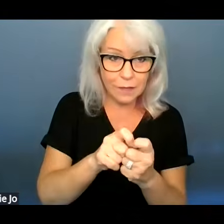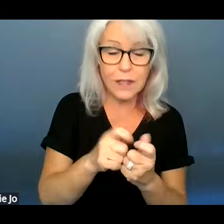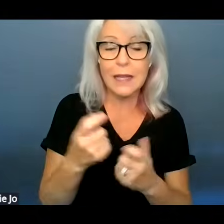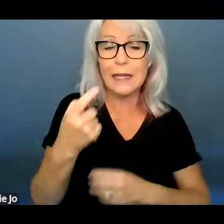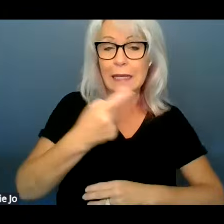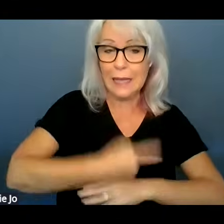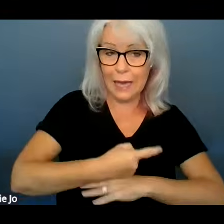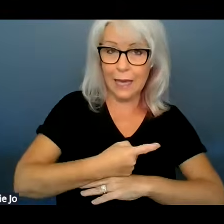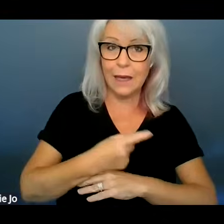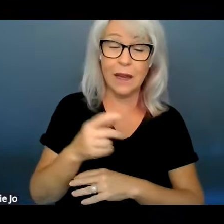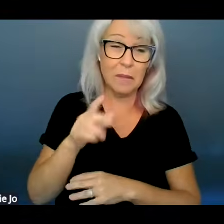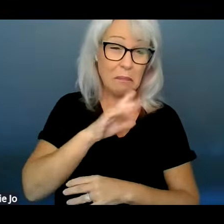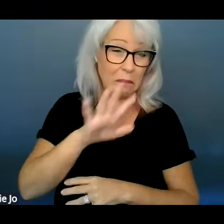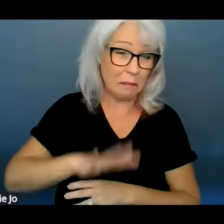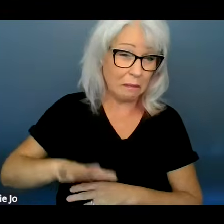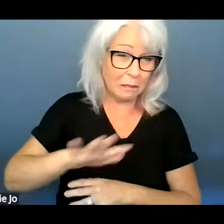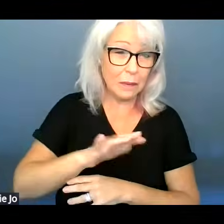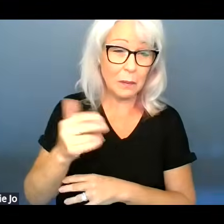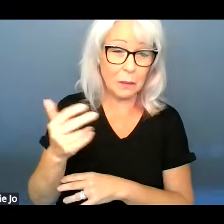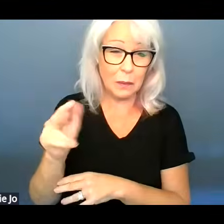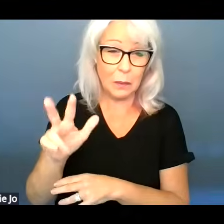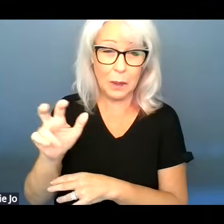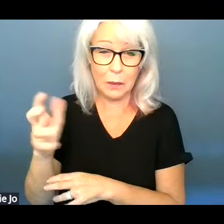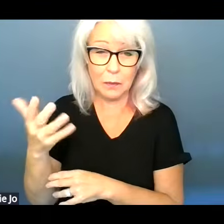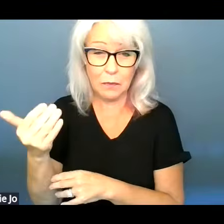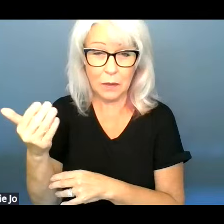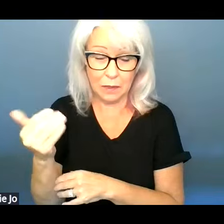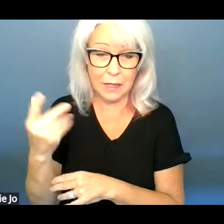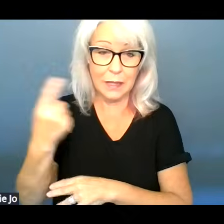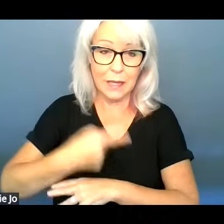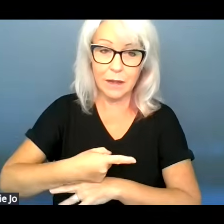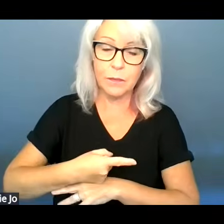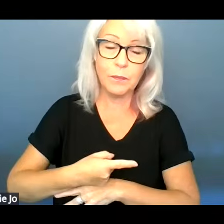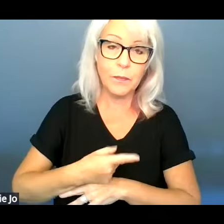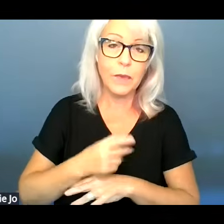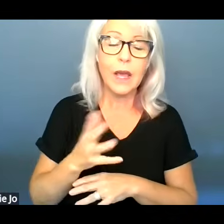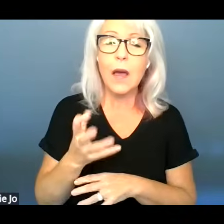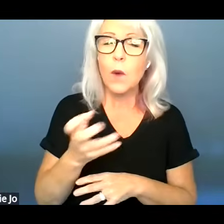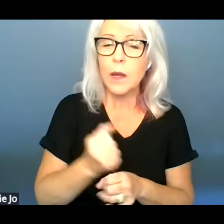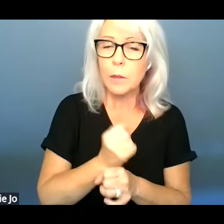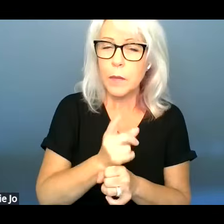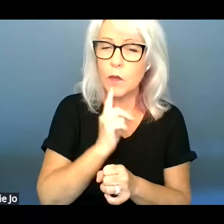days. So let me be candid with you what we're not asking for. We're not